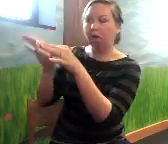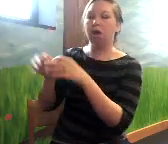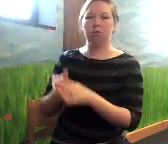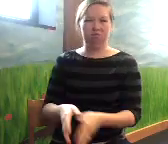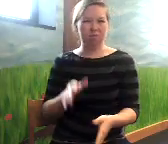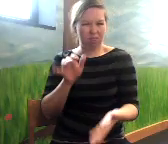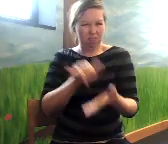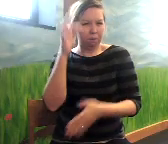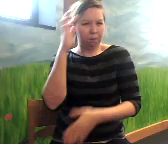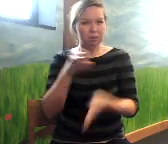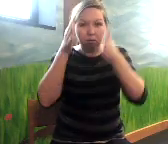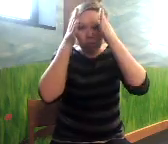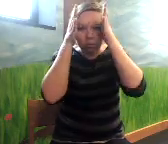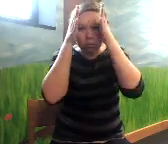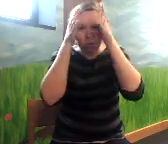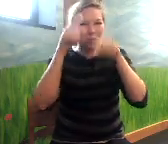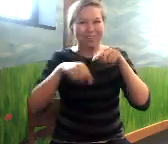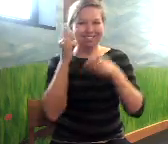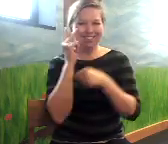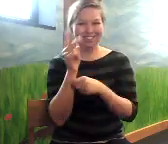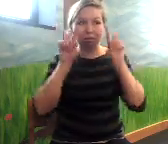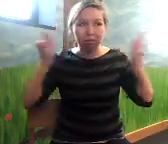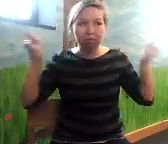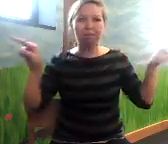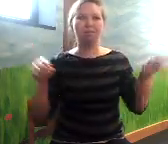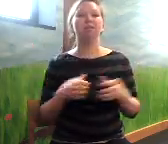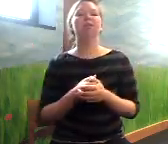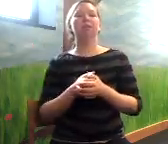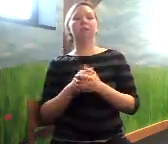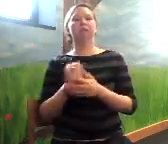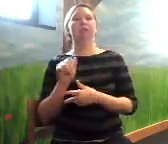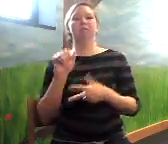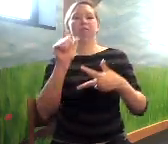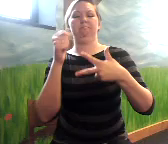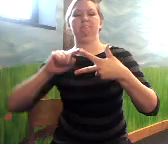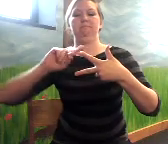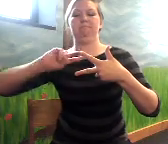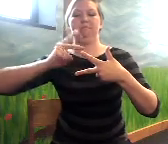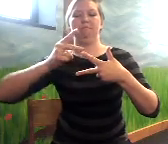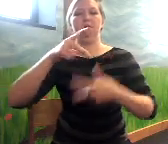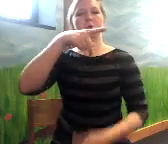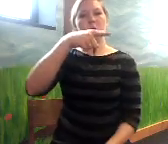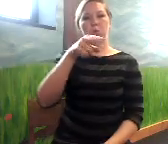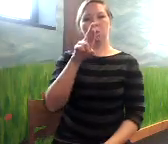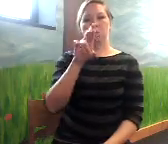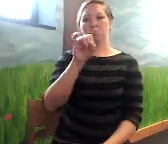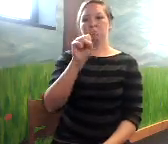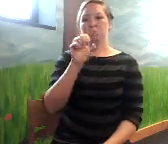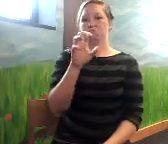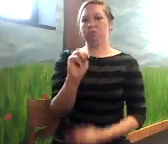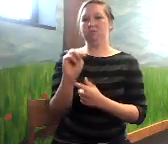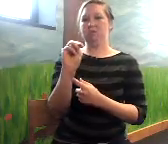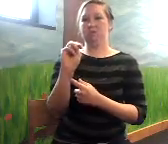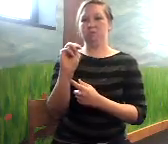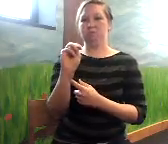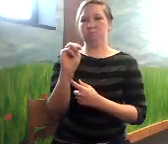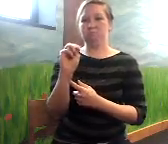notion of a prism. And it bends it, distorts it, and it breaks it down into its Roy G.